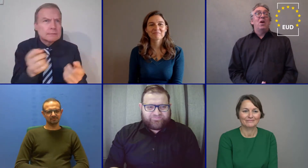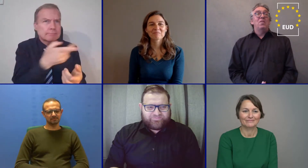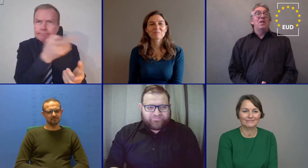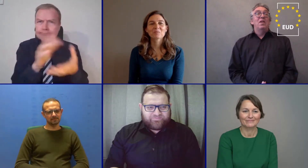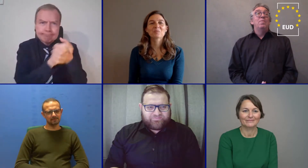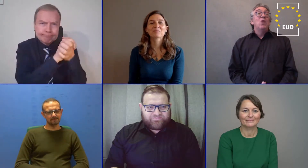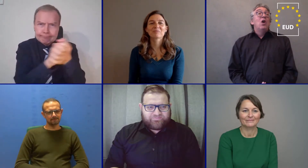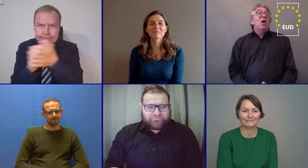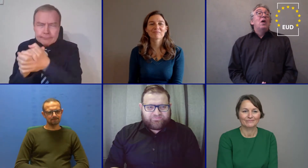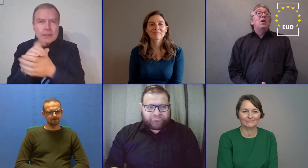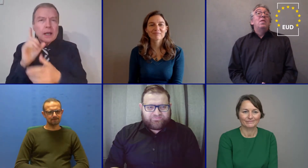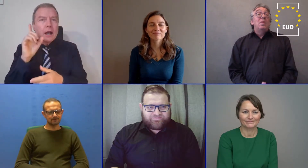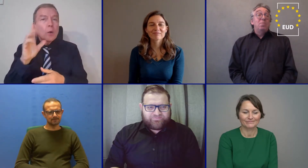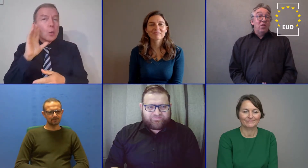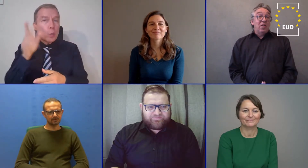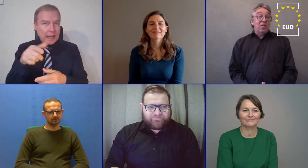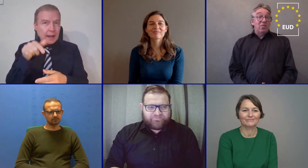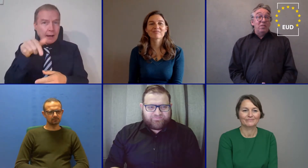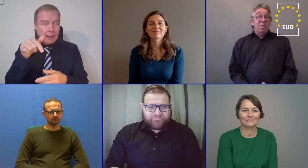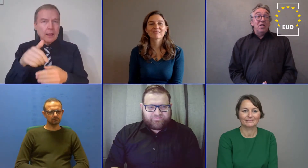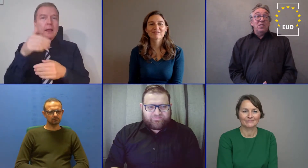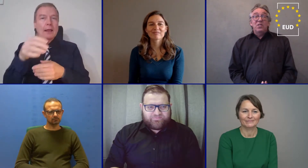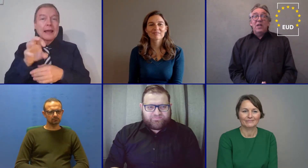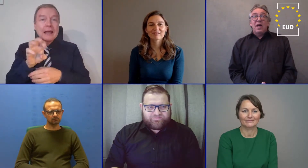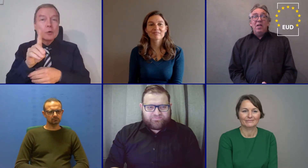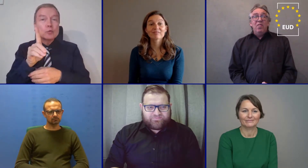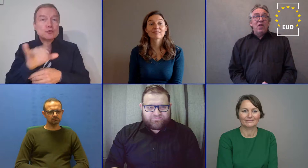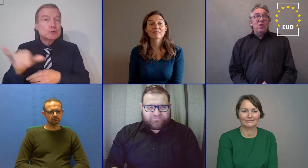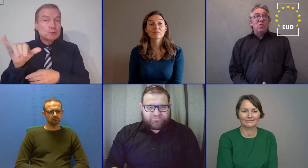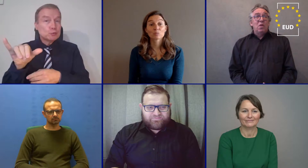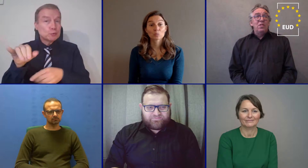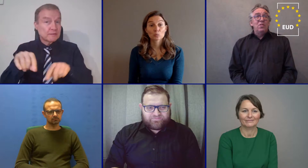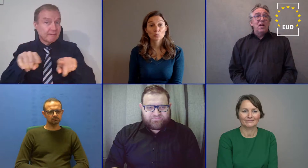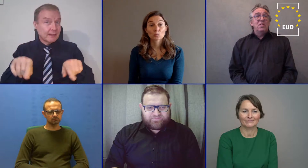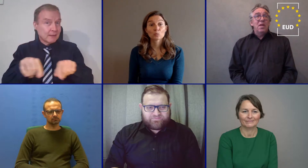inspiring. I'm looking at the 3 speakers. Is there any final comment you'd like to make?